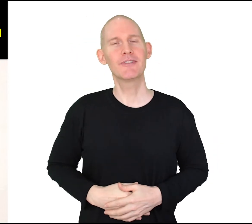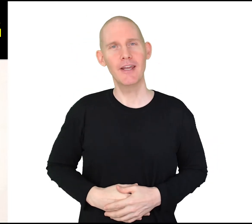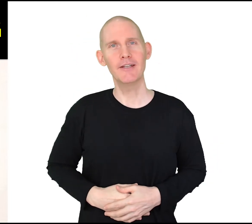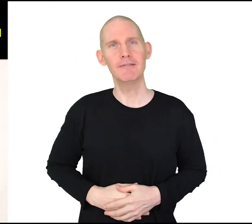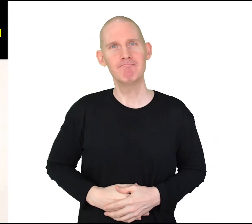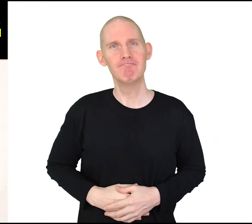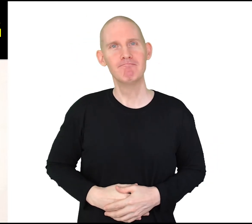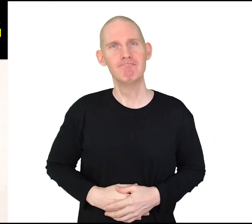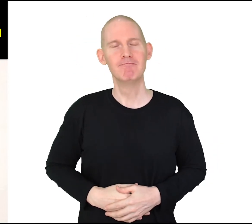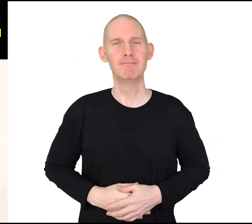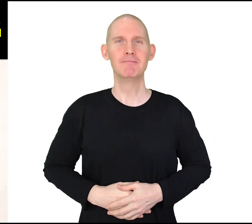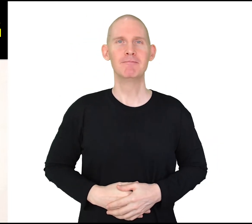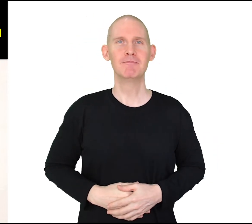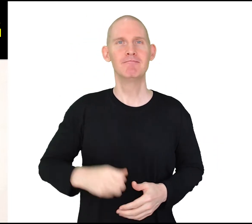Understanding.